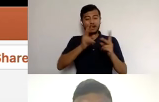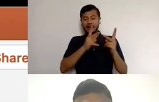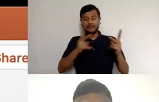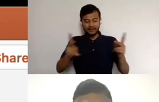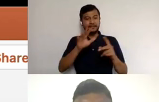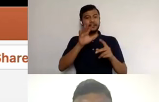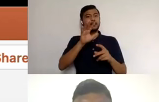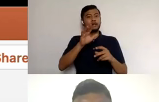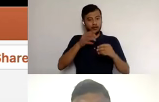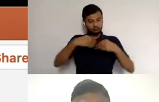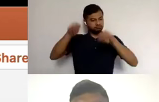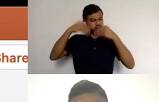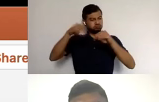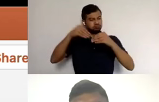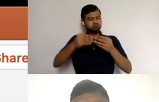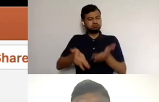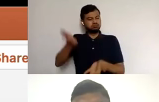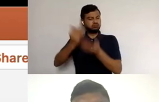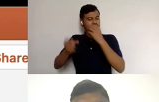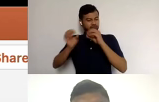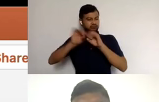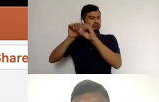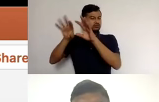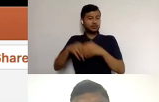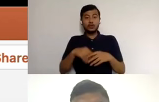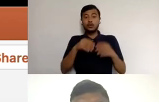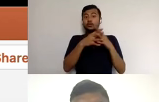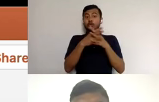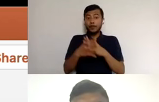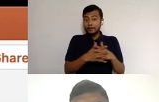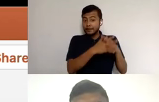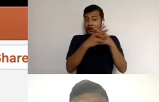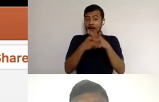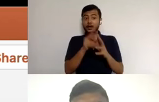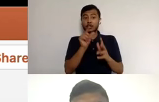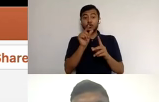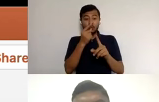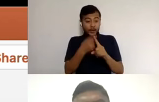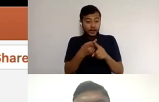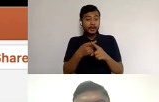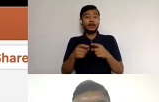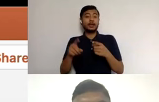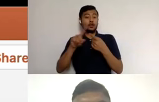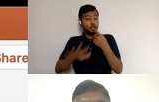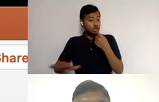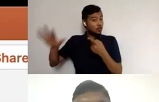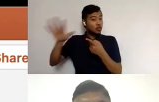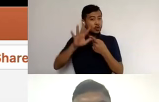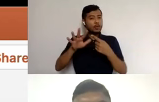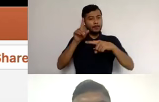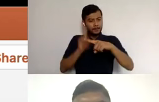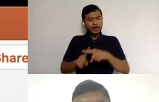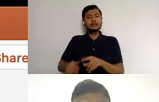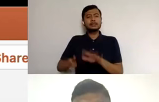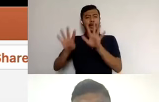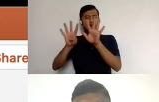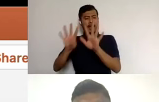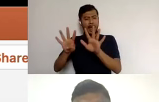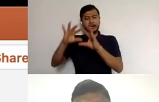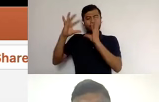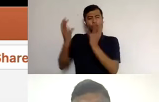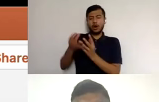today, the U.S., the U.K., the EU, and nine other countries are enabling 6 gigahertz. And it's